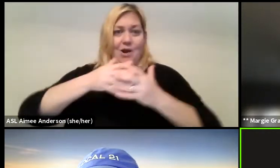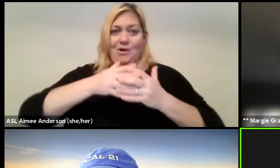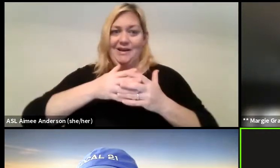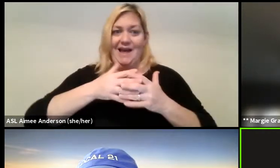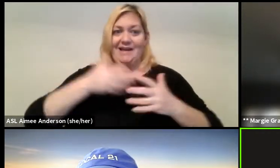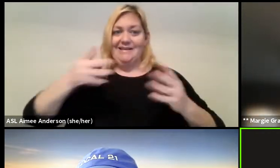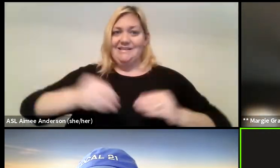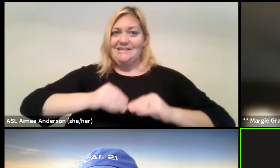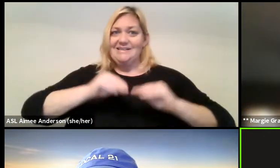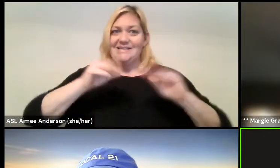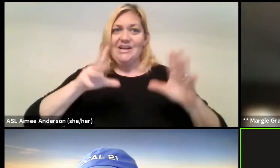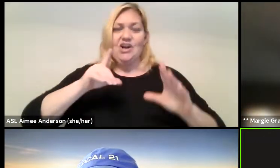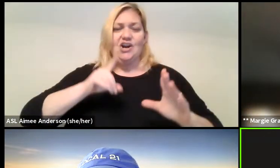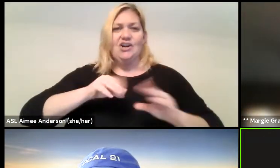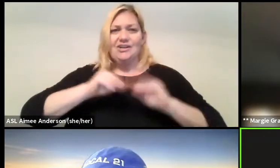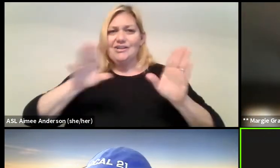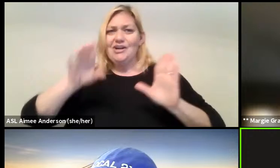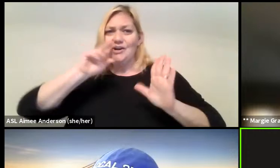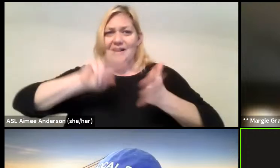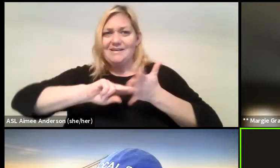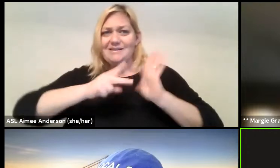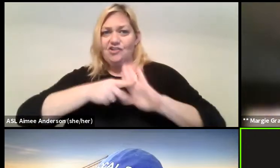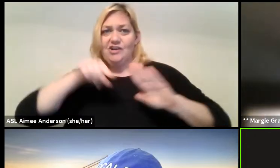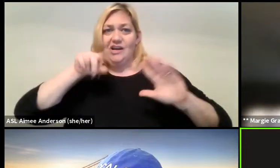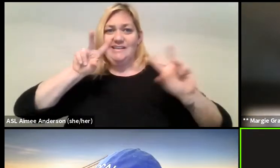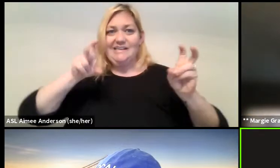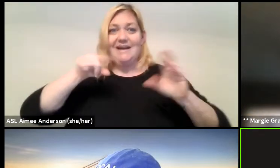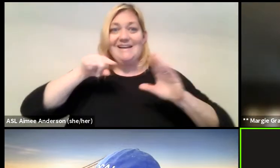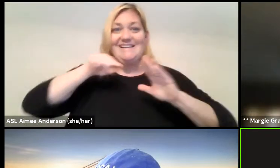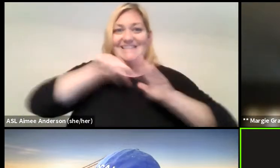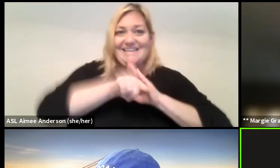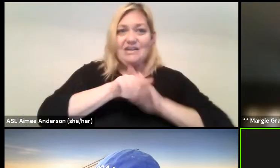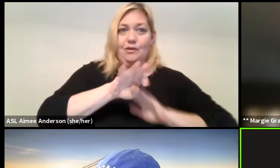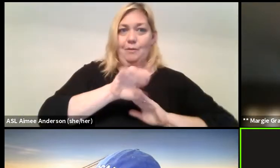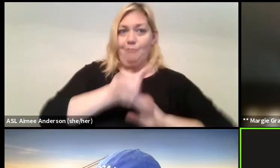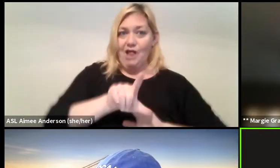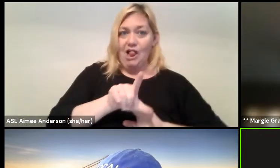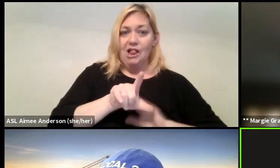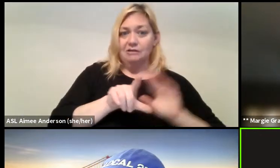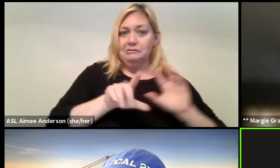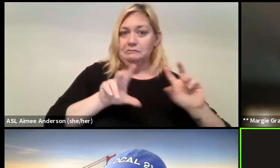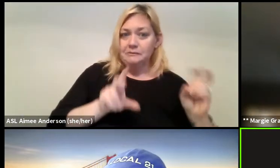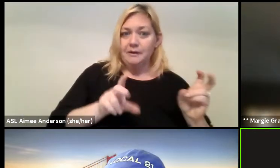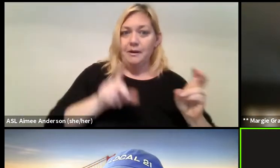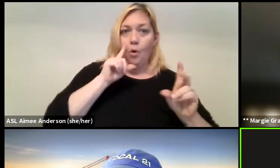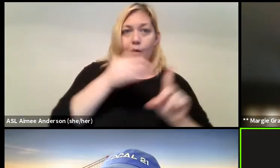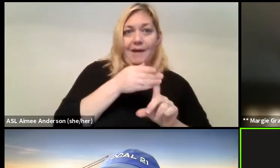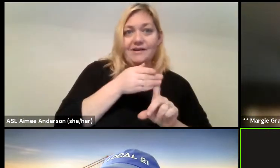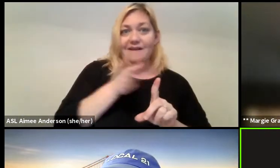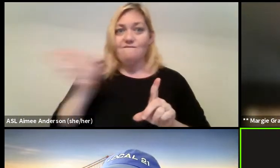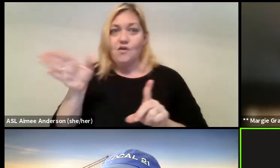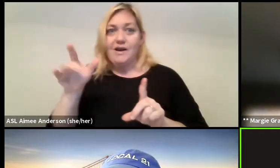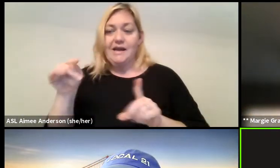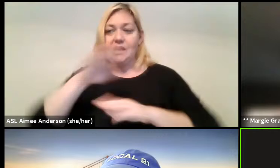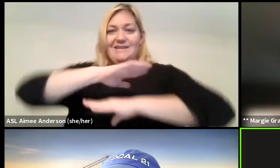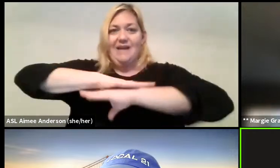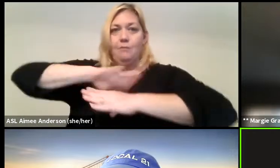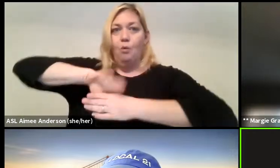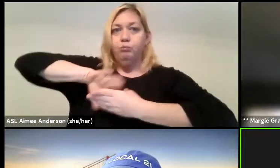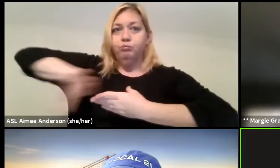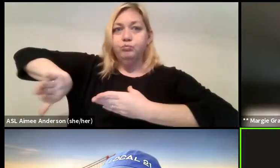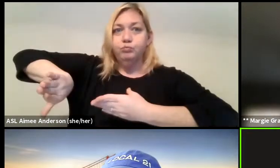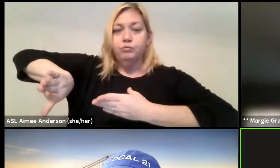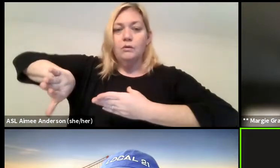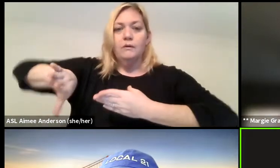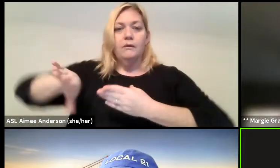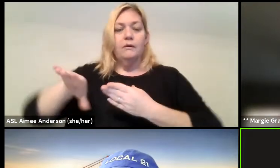attempt to kill this bill by diverting it to tabling it and attempting